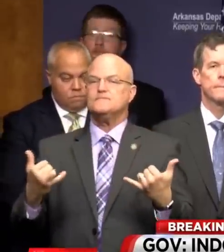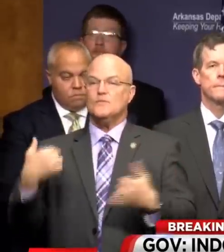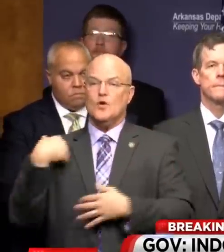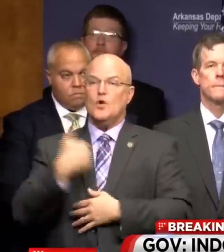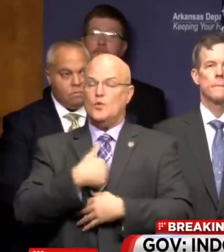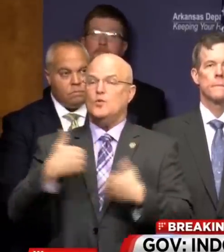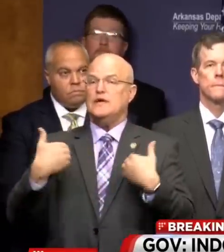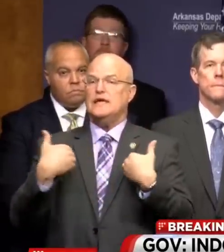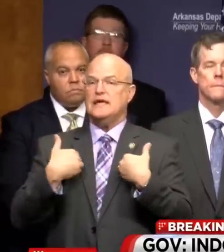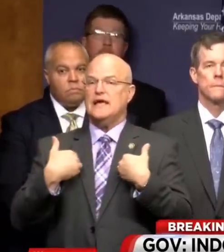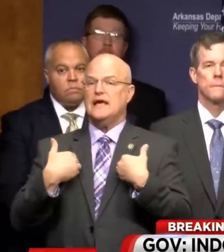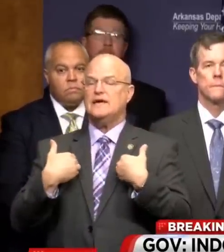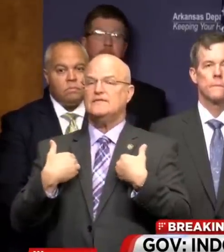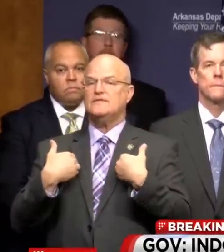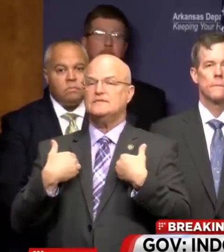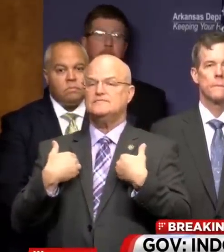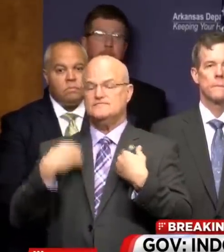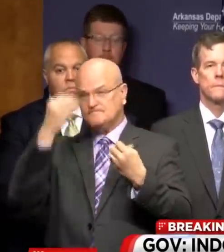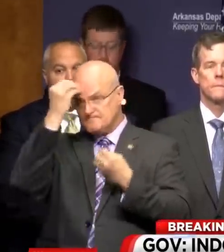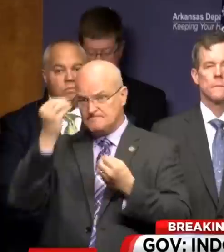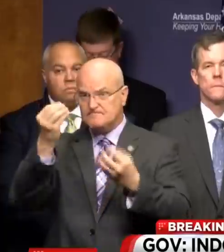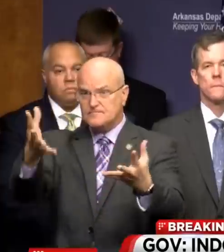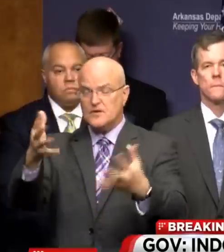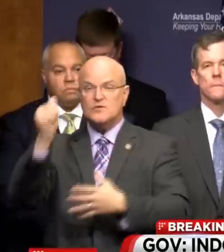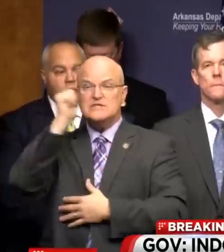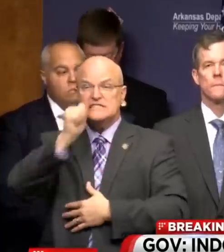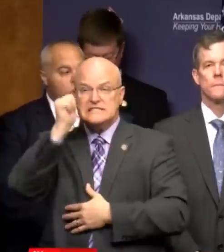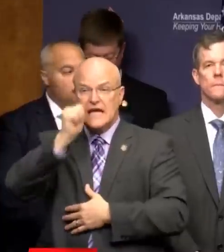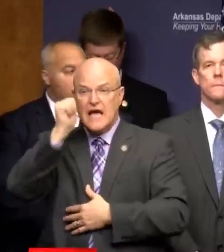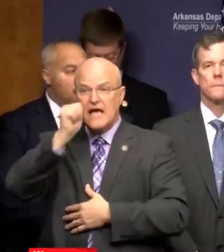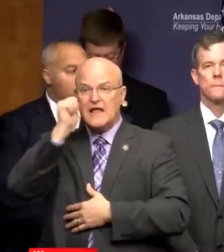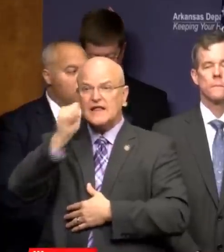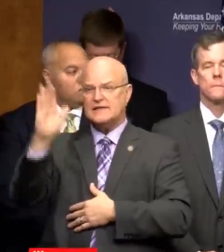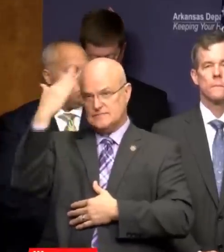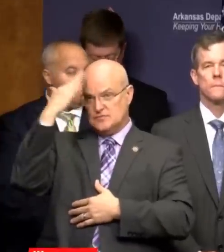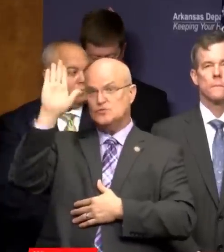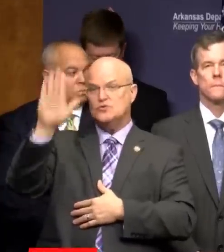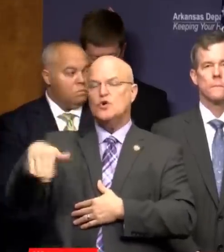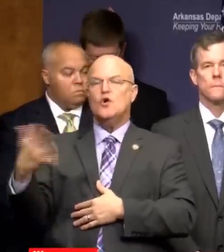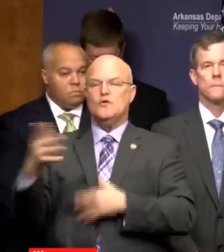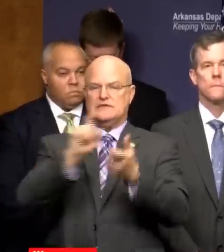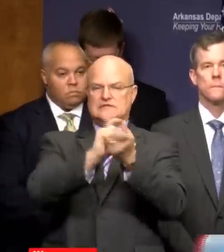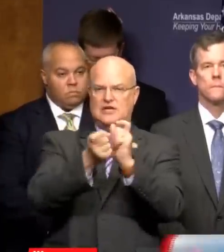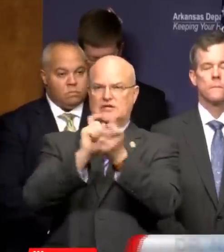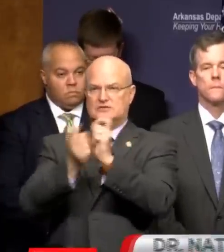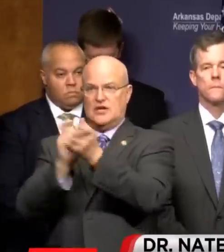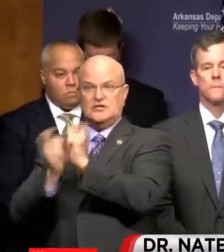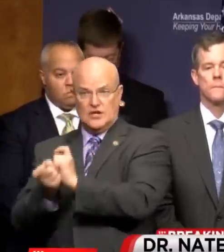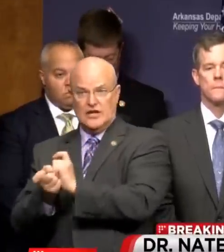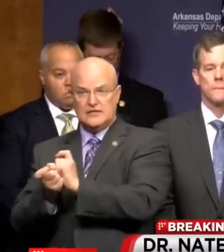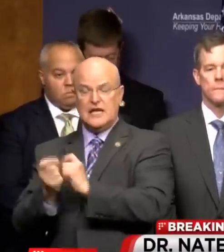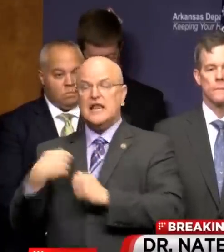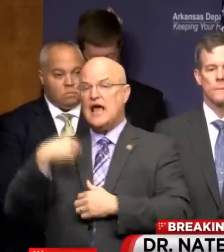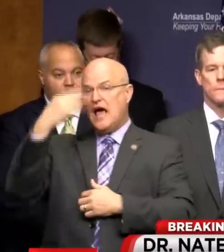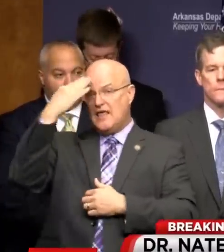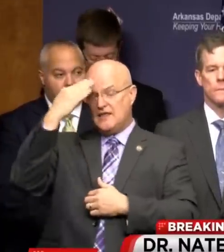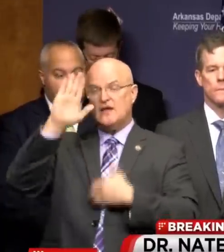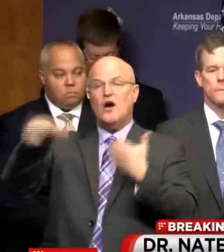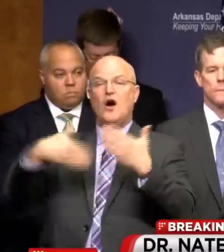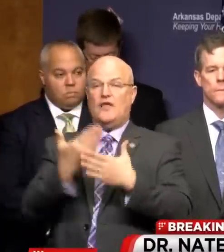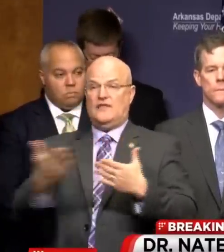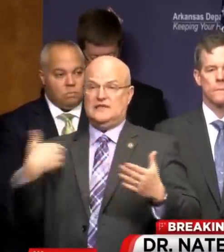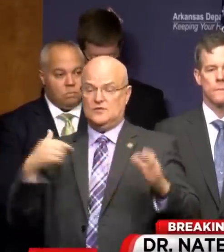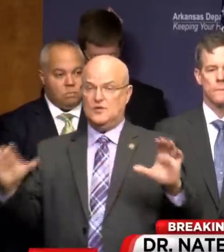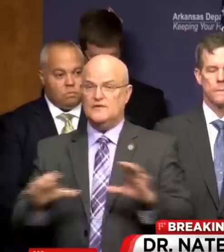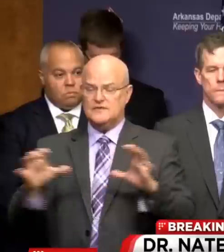We have communicated with you daily so that you're aware of changes, and I think all the steps that we've